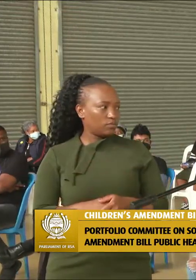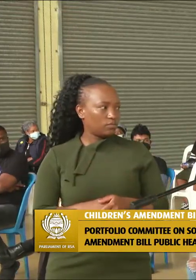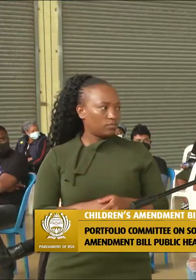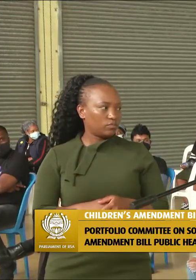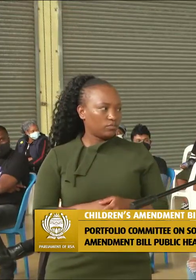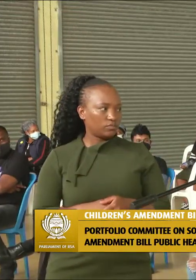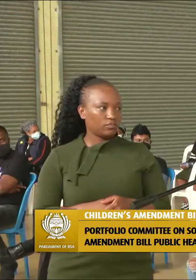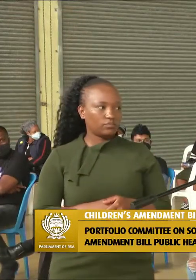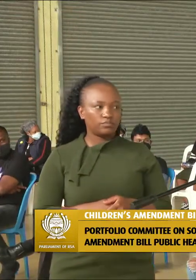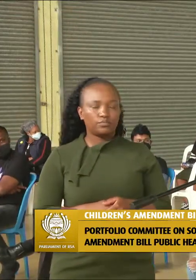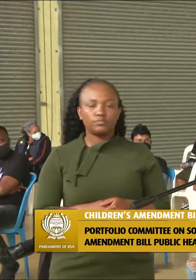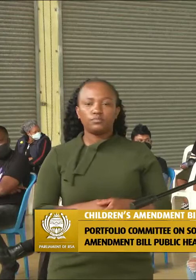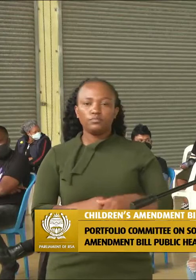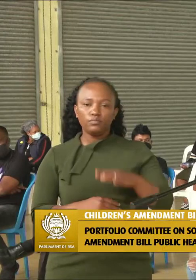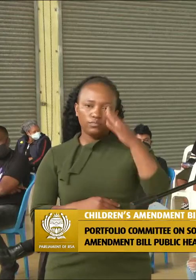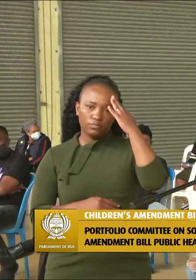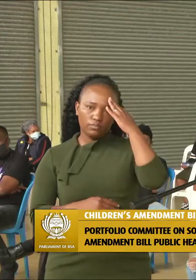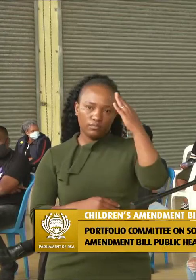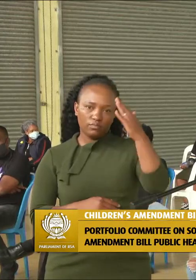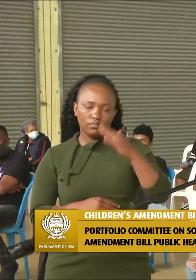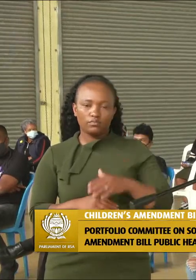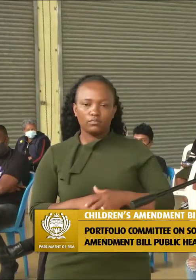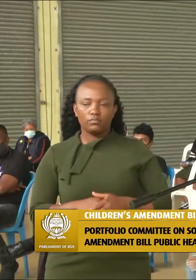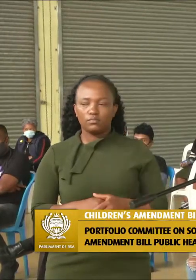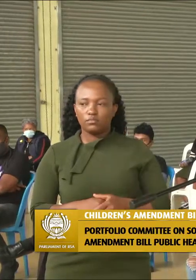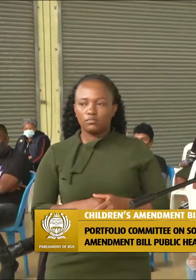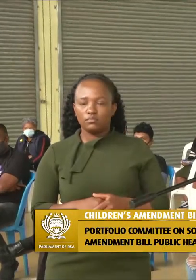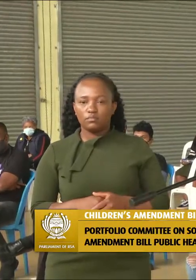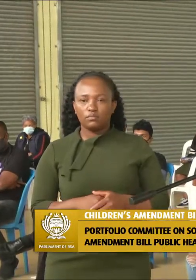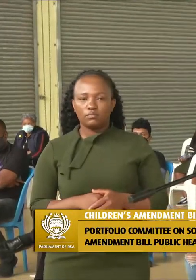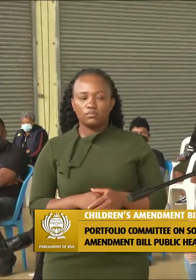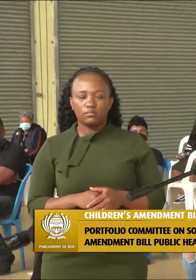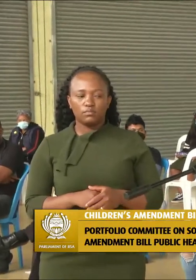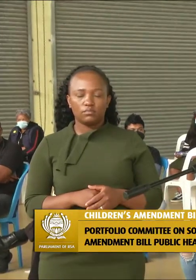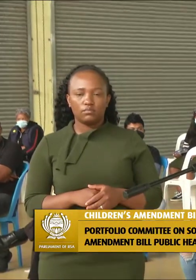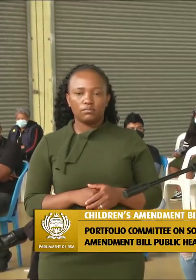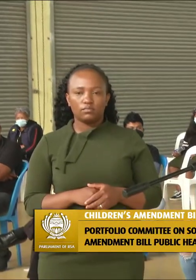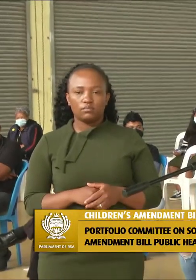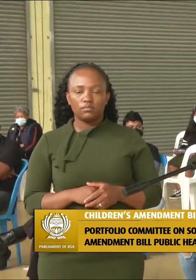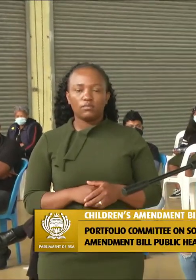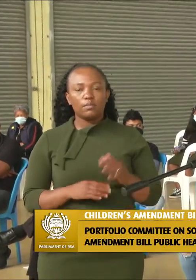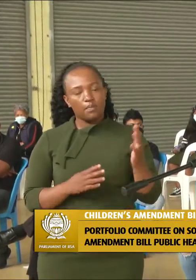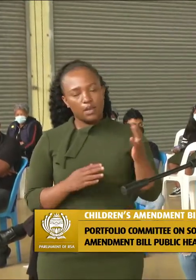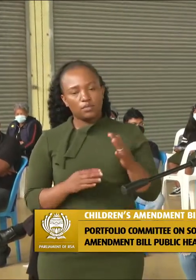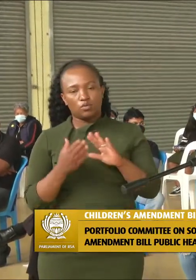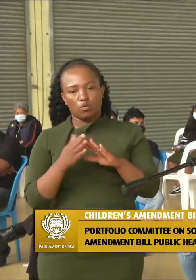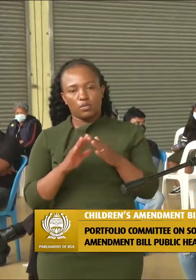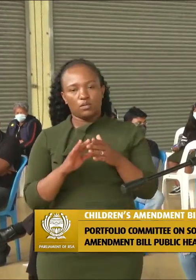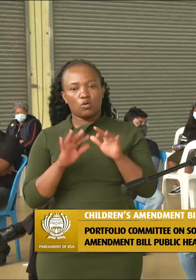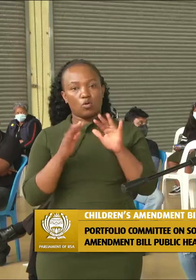Good afternoon, colleagues. Ba right mabaze lapha ebantwini abantu Sanibonani. bababone.